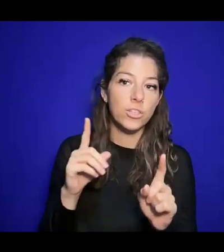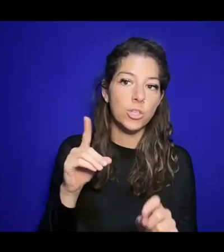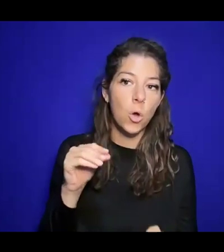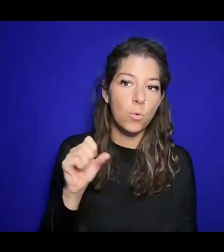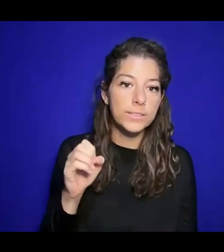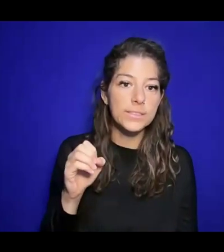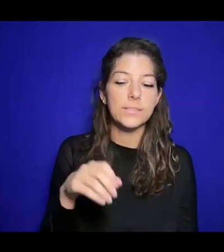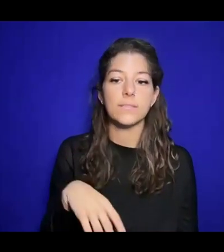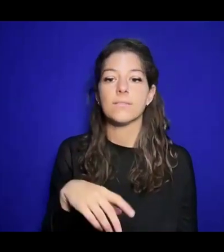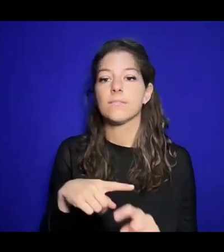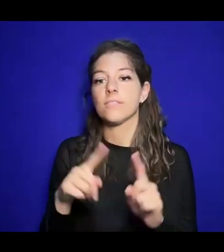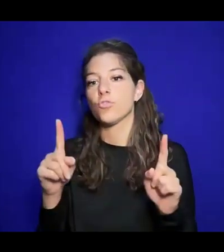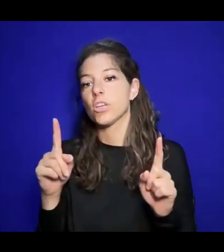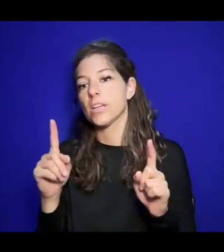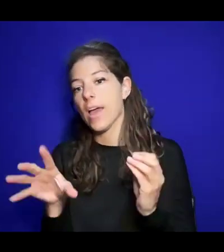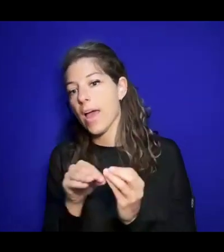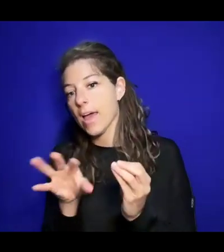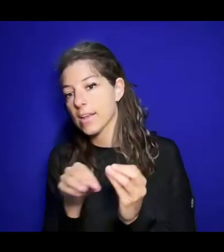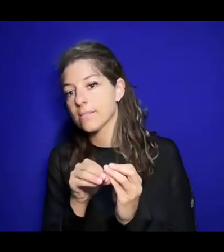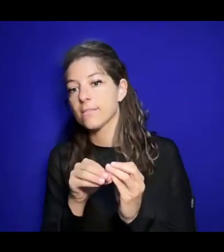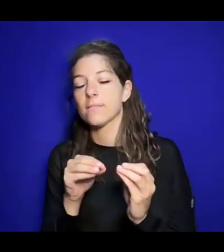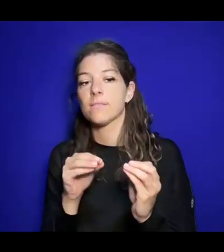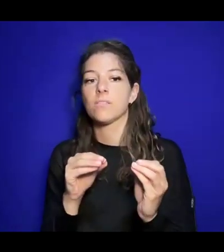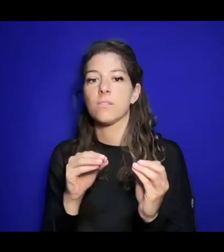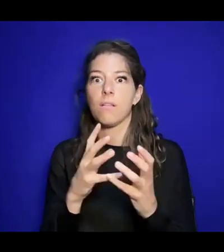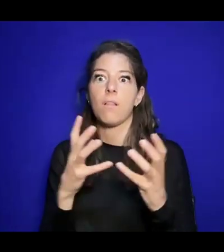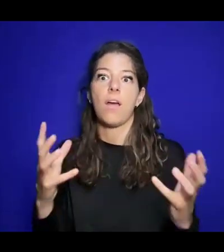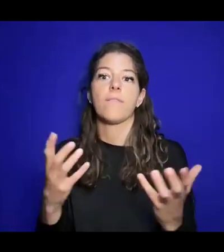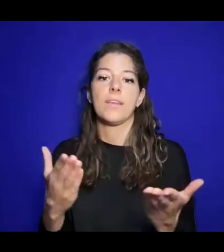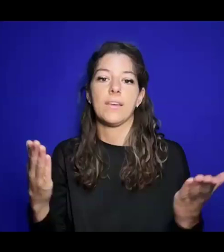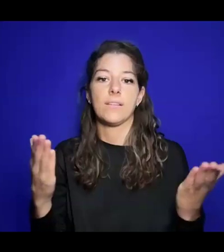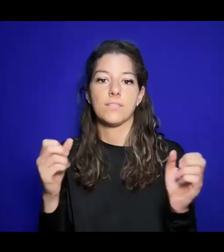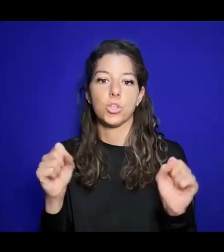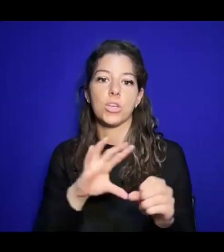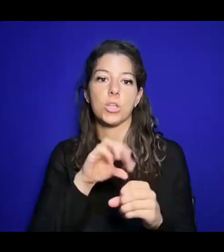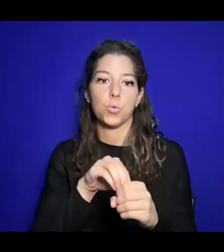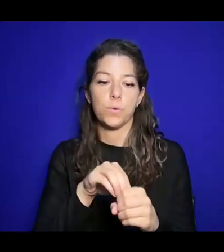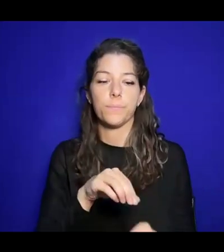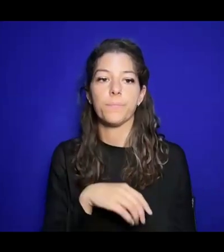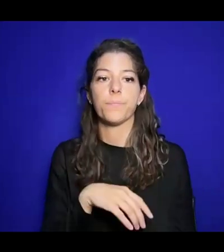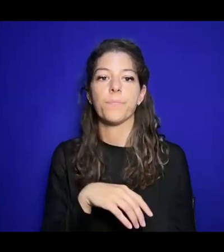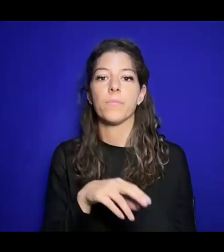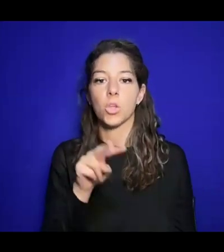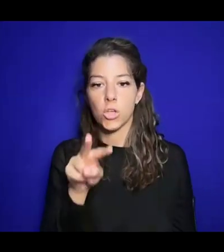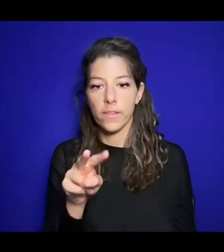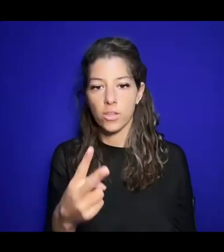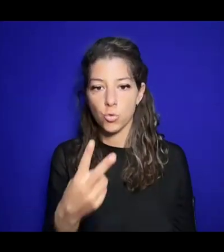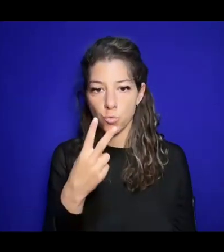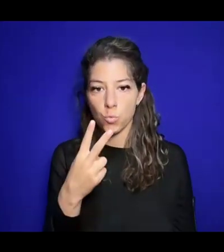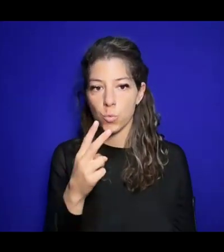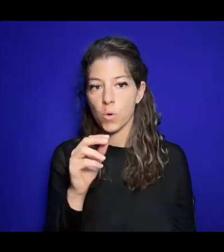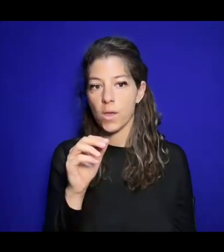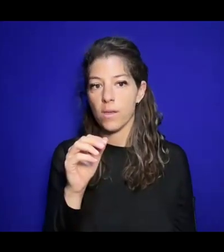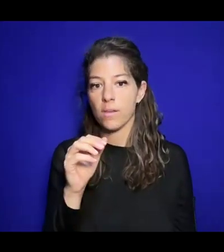dosages, maybe different additives. There's a whole lot of things that this could include. And they're looking at the 2A